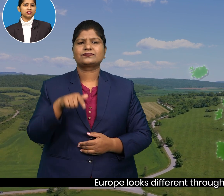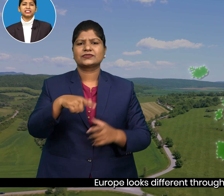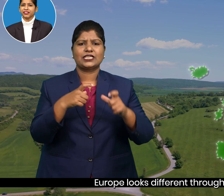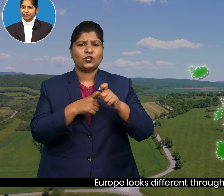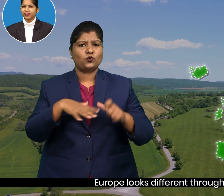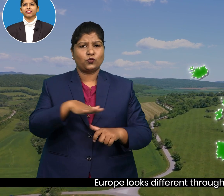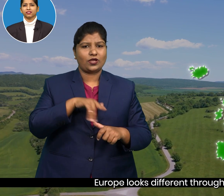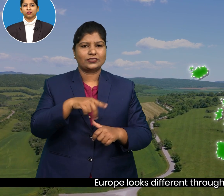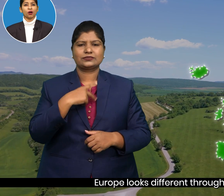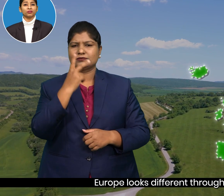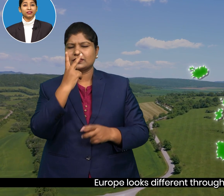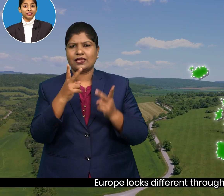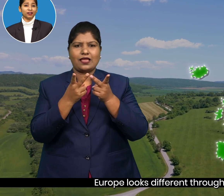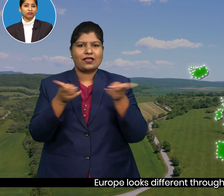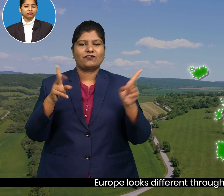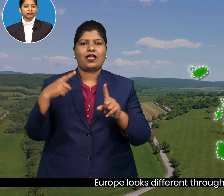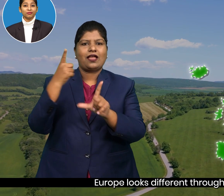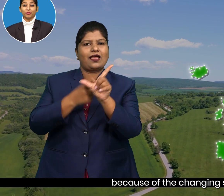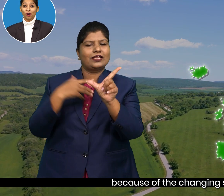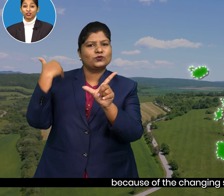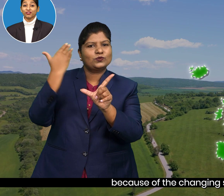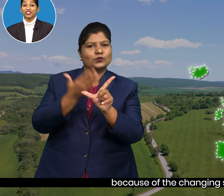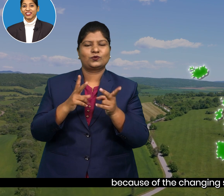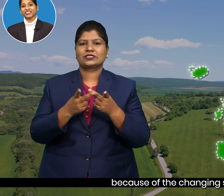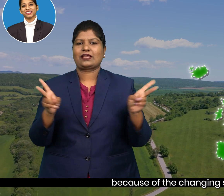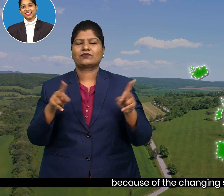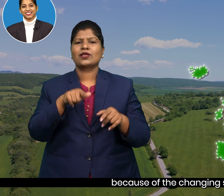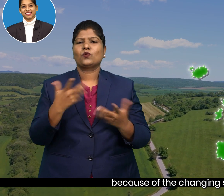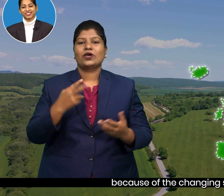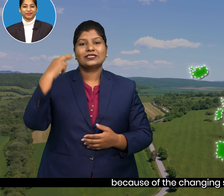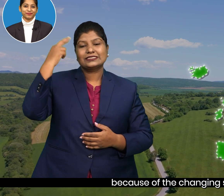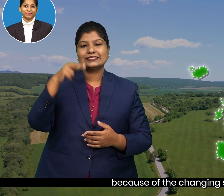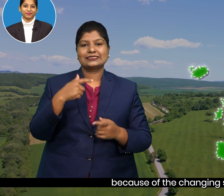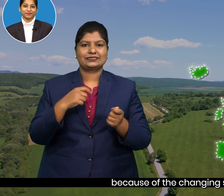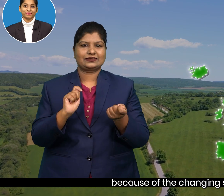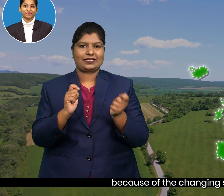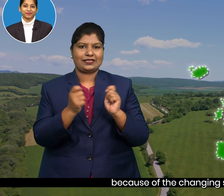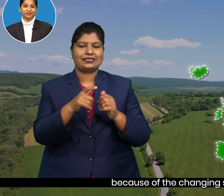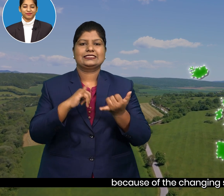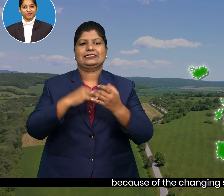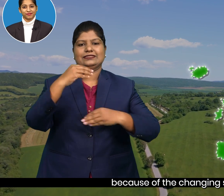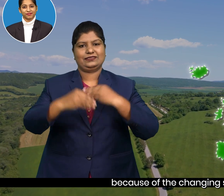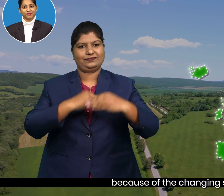Europe looks different throughout the year because of the changing season.